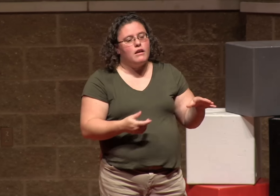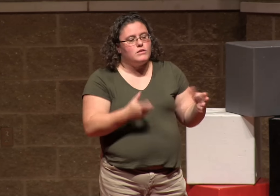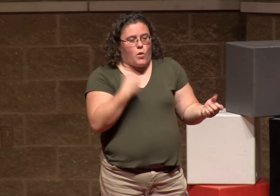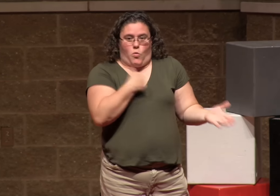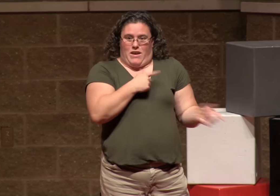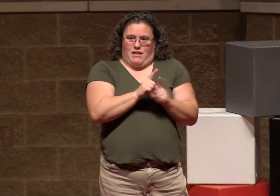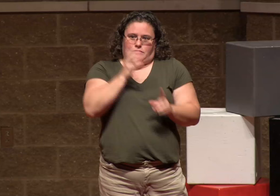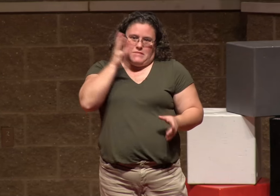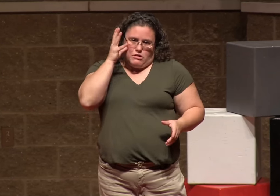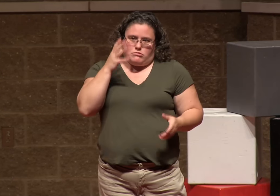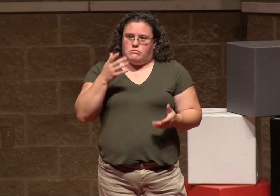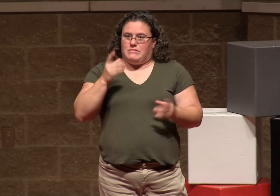everything.